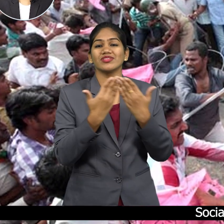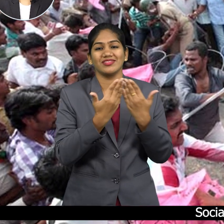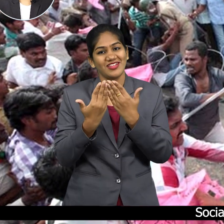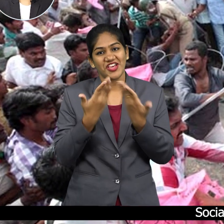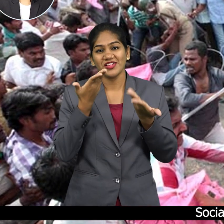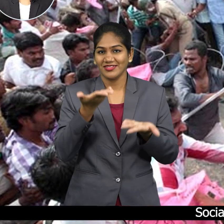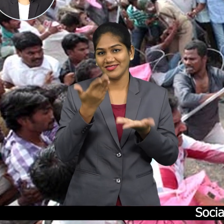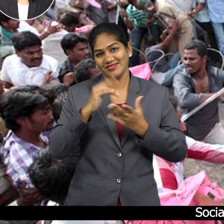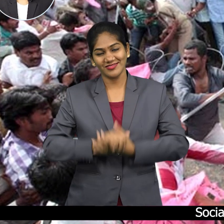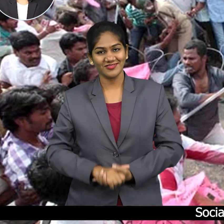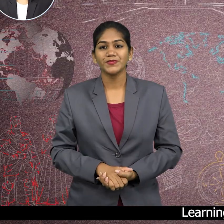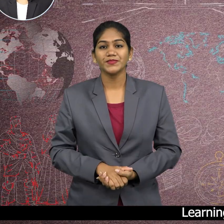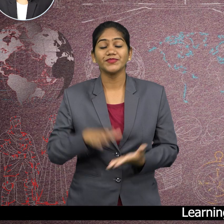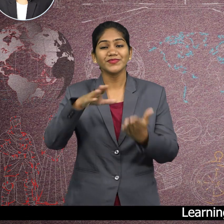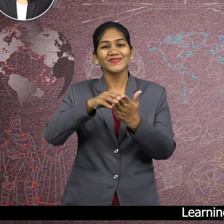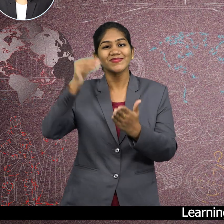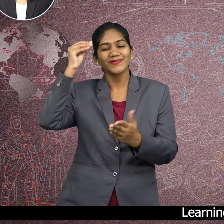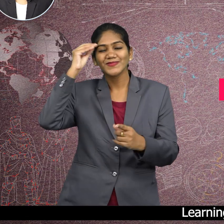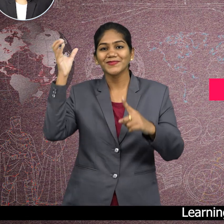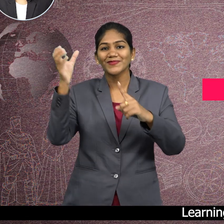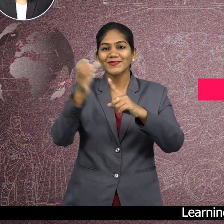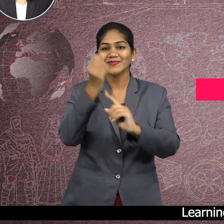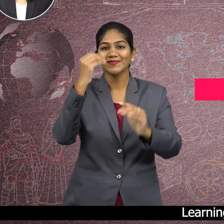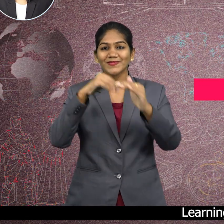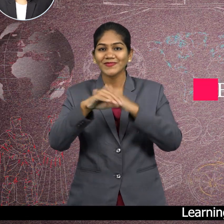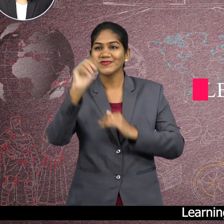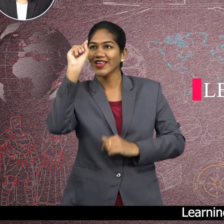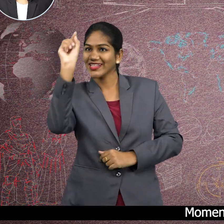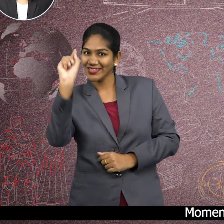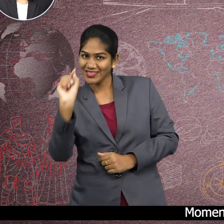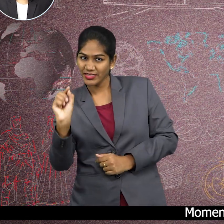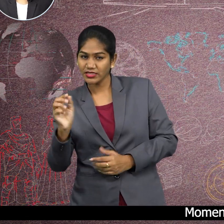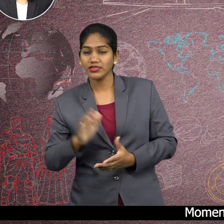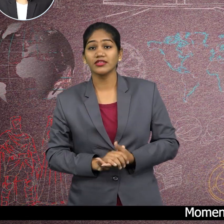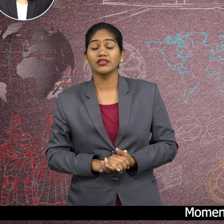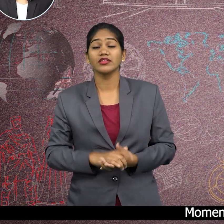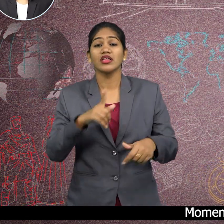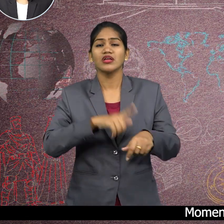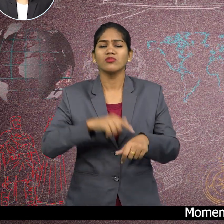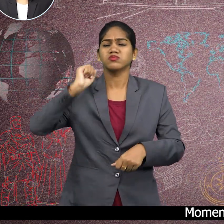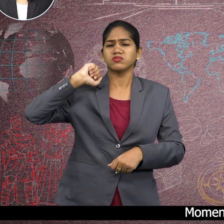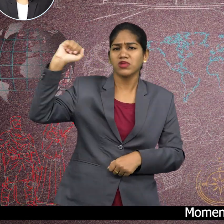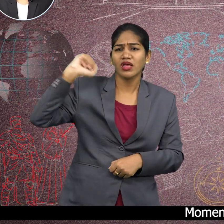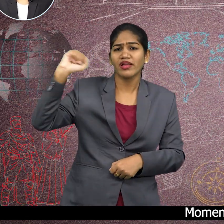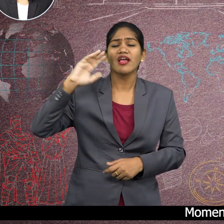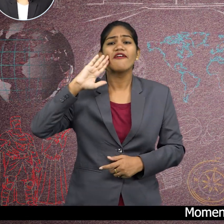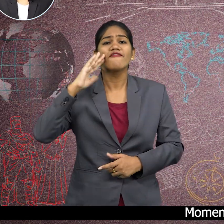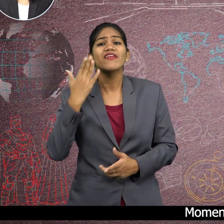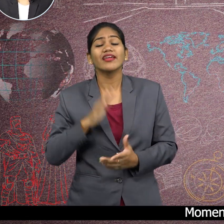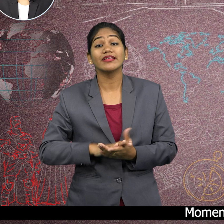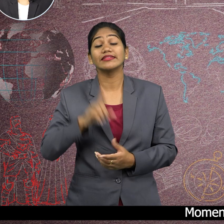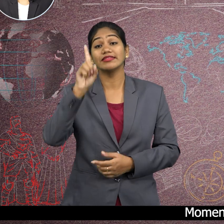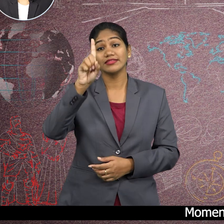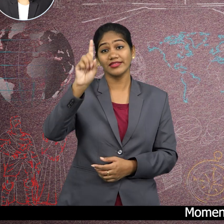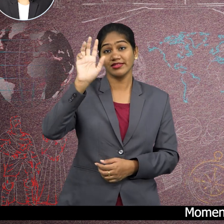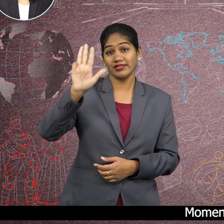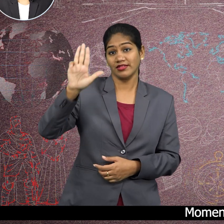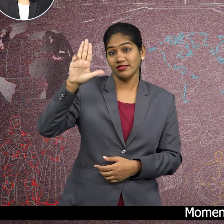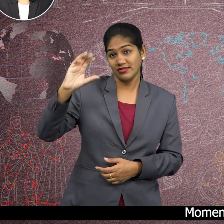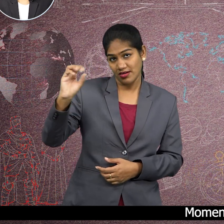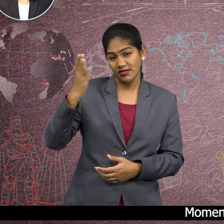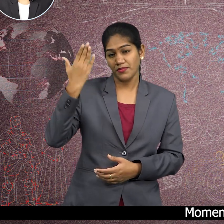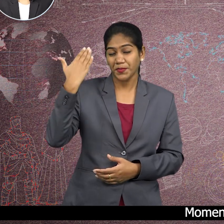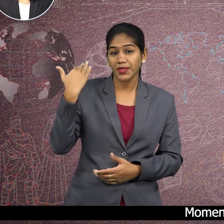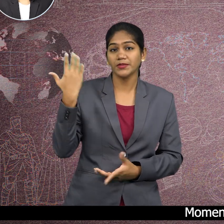social studies, learning outcomes, movements in 1990s.